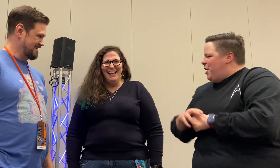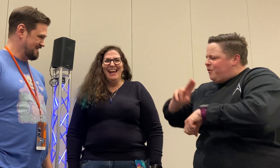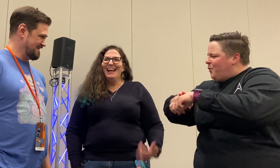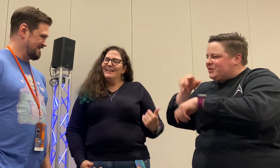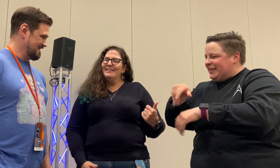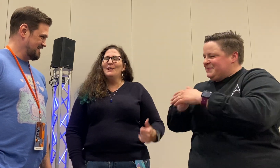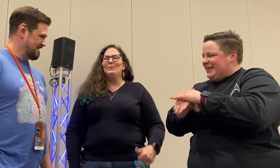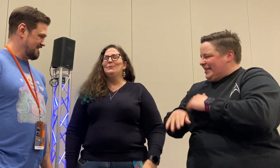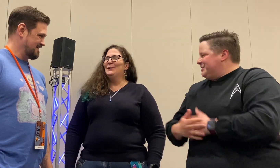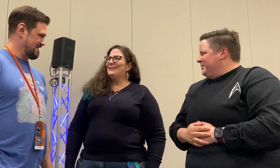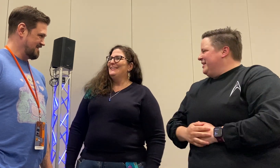hands up, work.